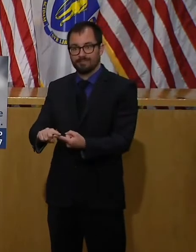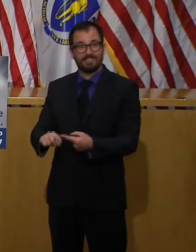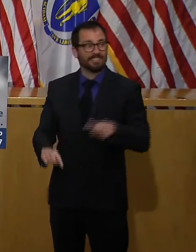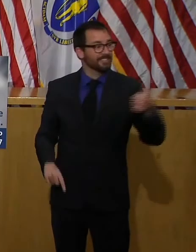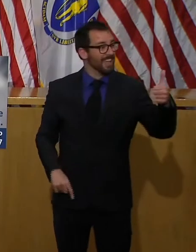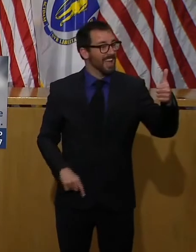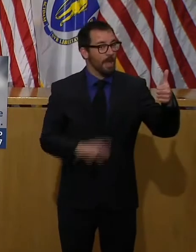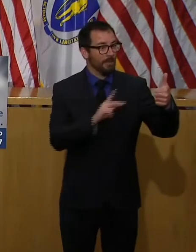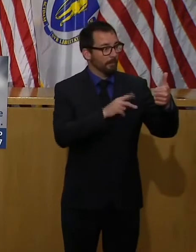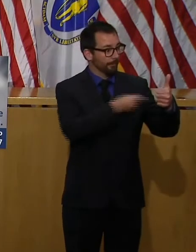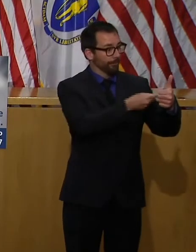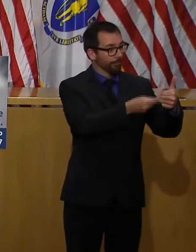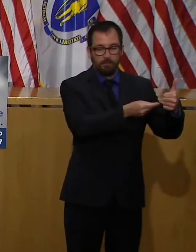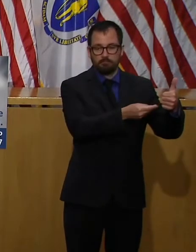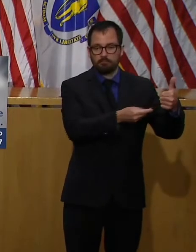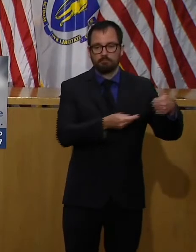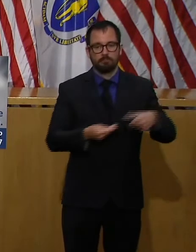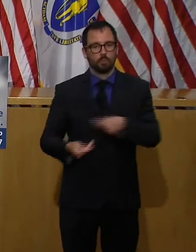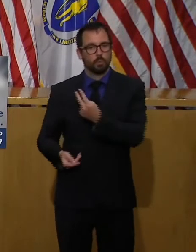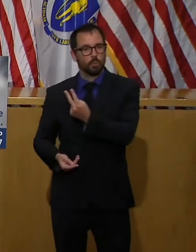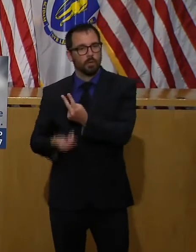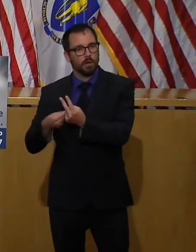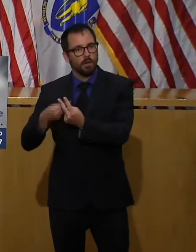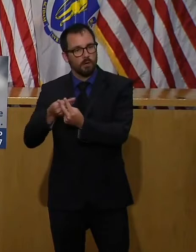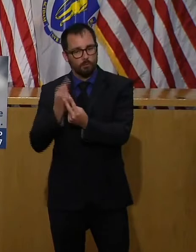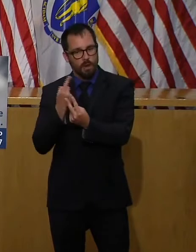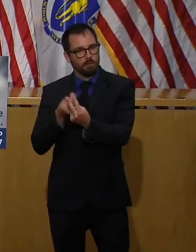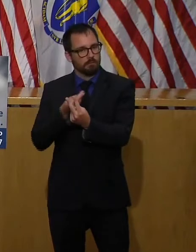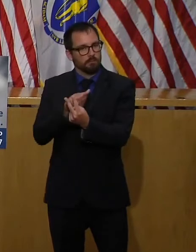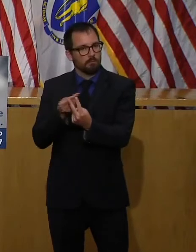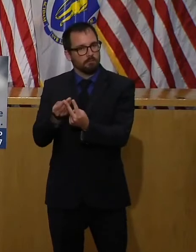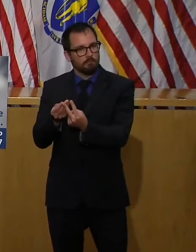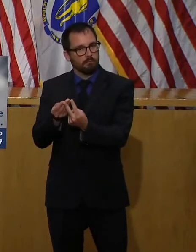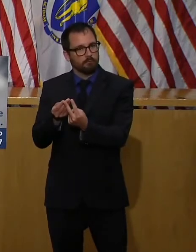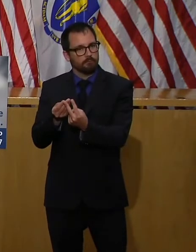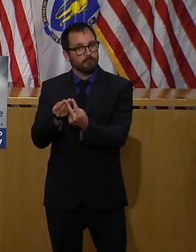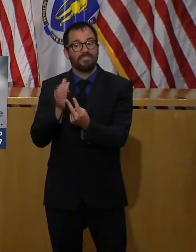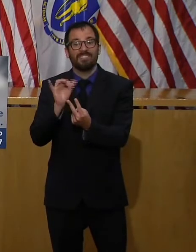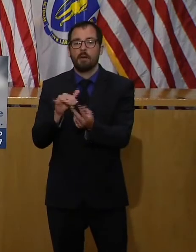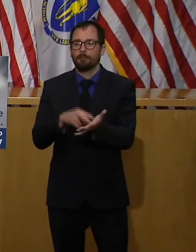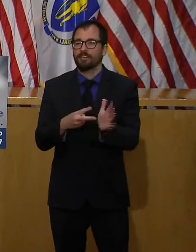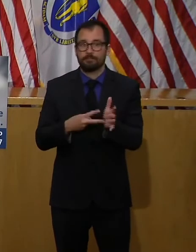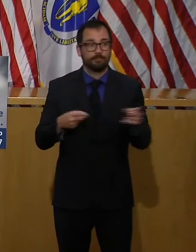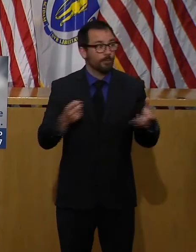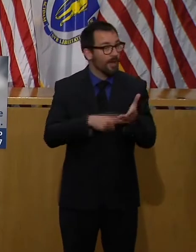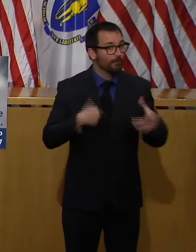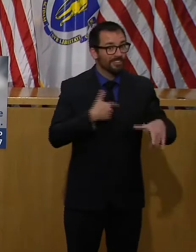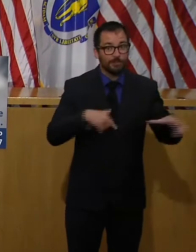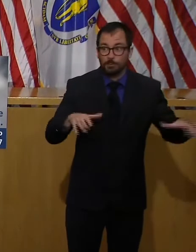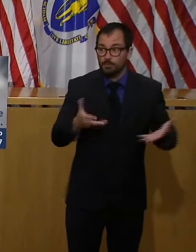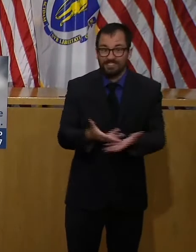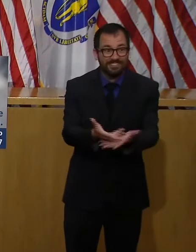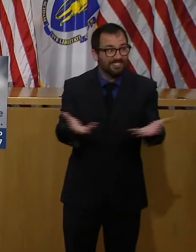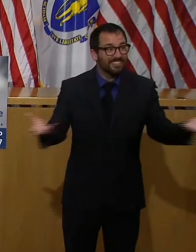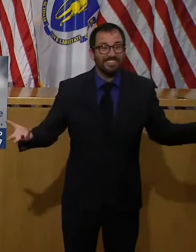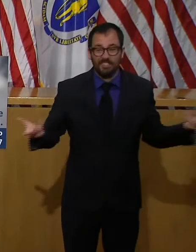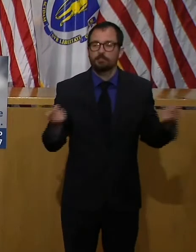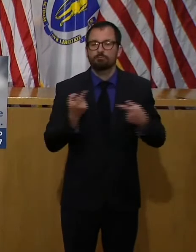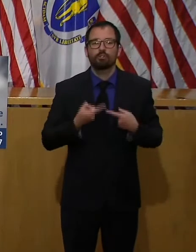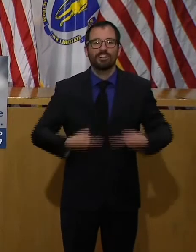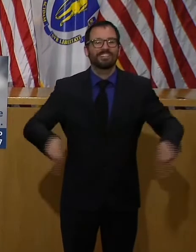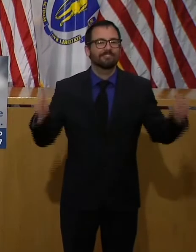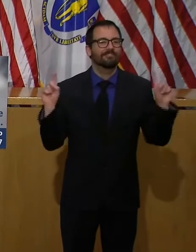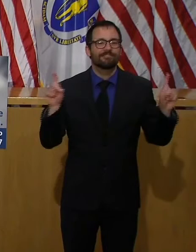What does that tell us? It tells us that what we are all doing collectively to keep our state safe from